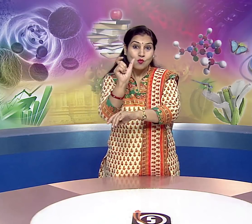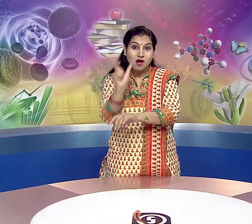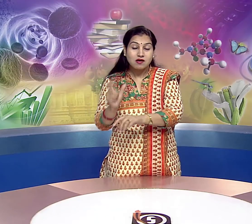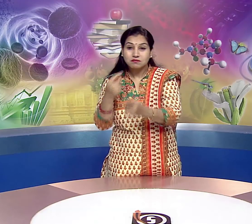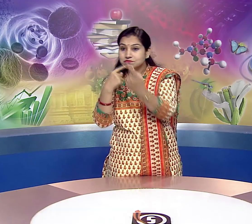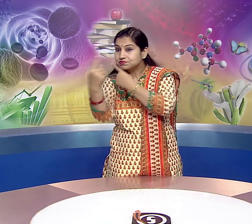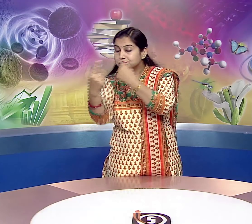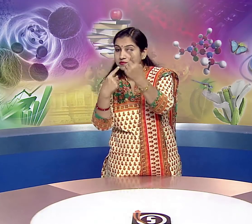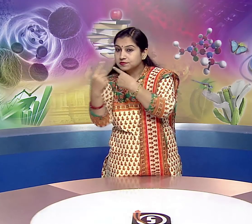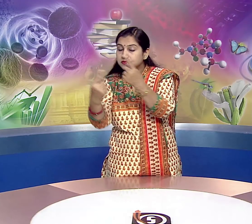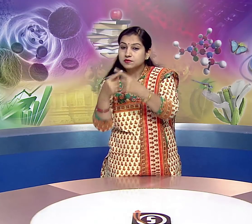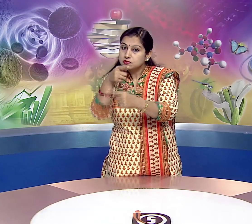tiger,